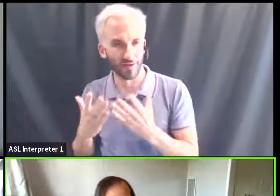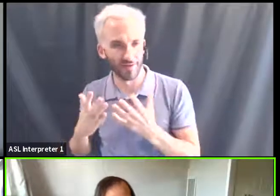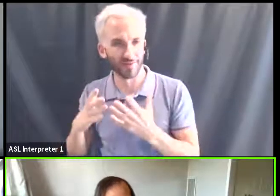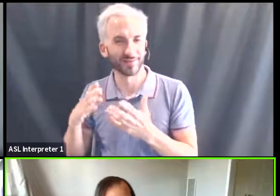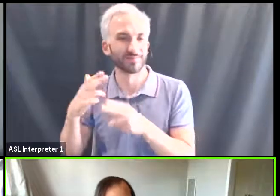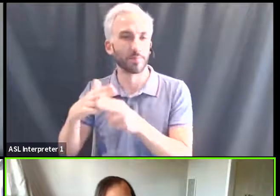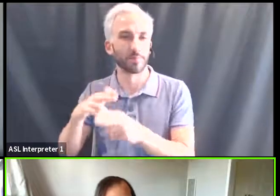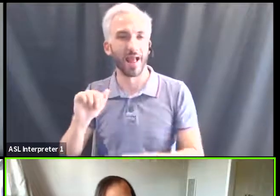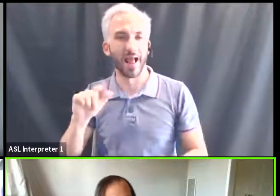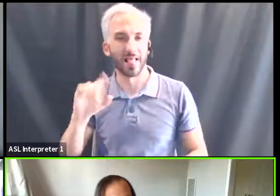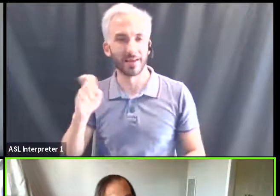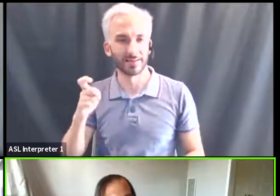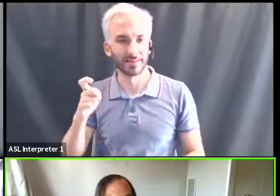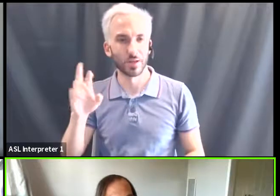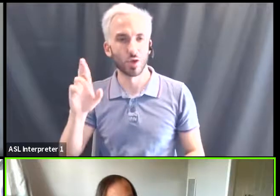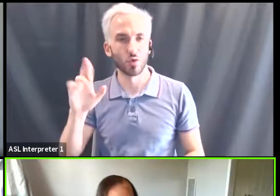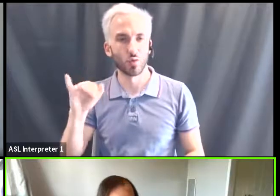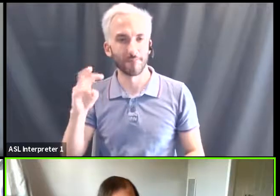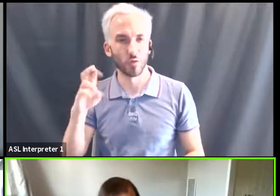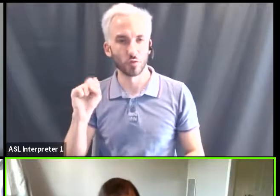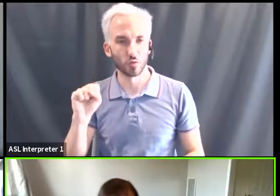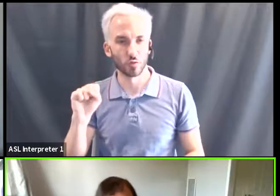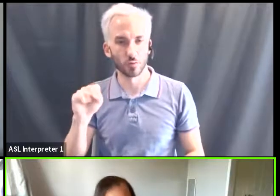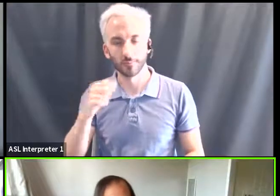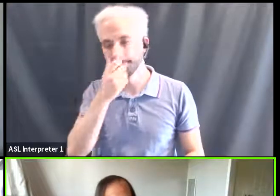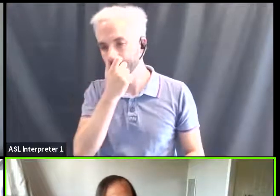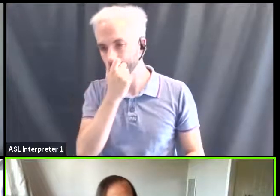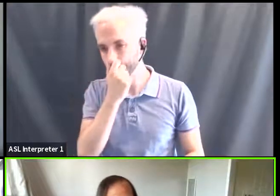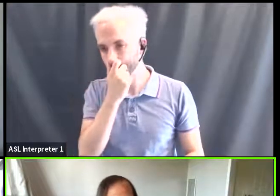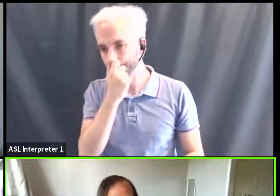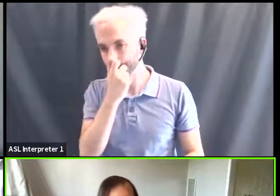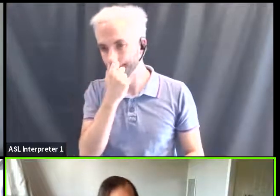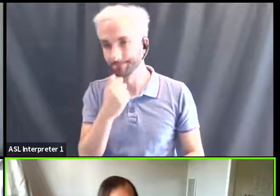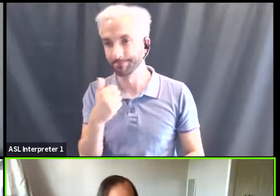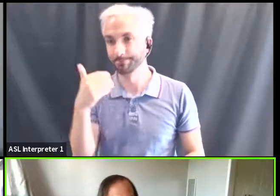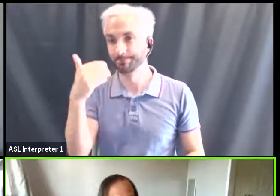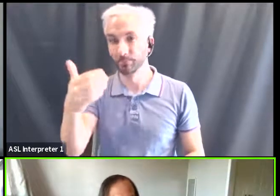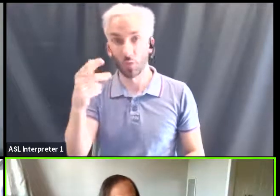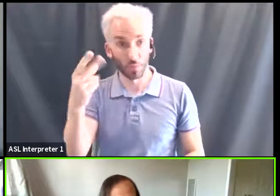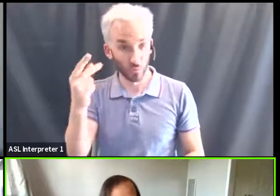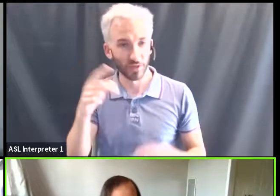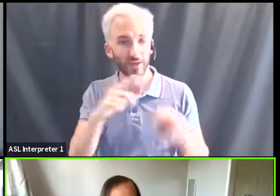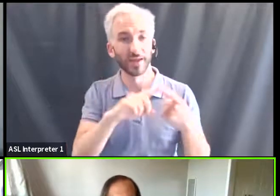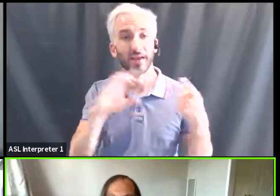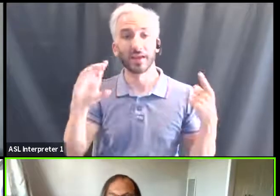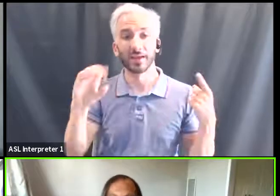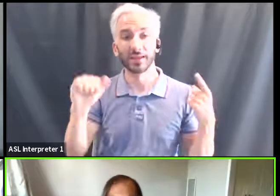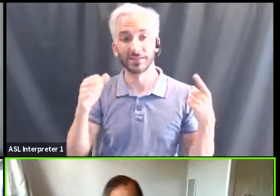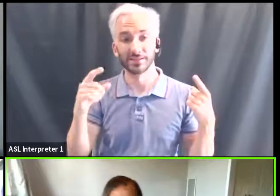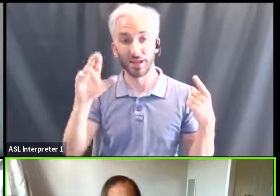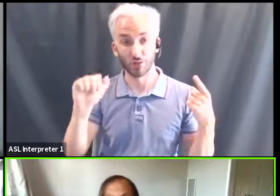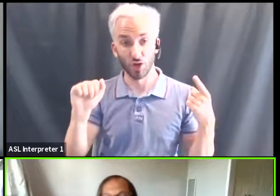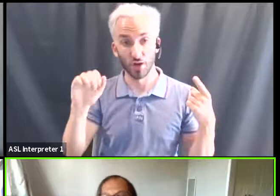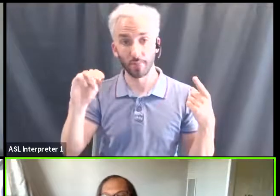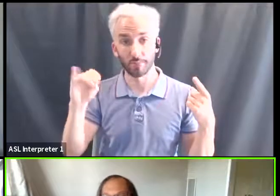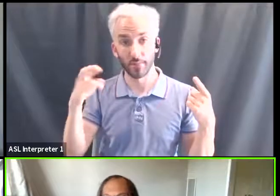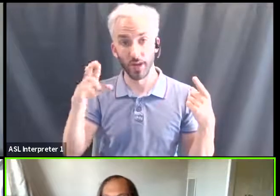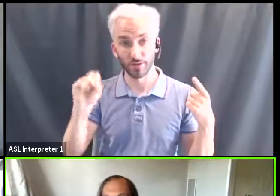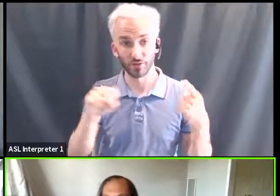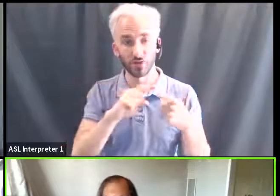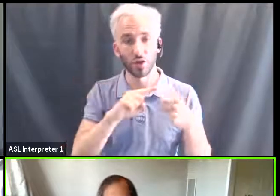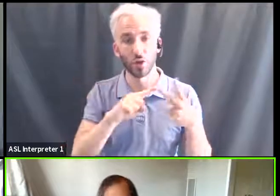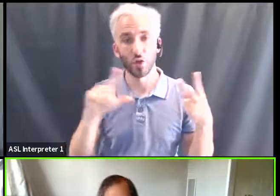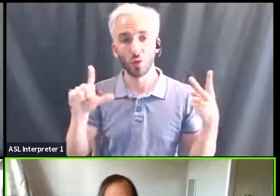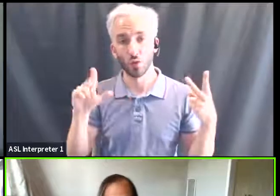We have on Thursday, Cassandra Myers and Lucayo Estrella